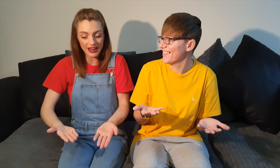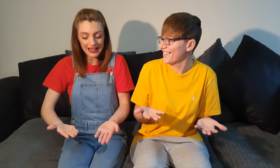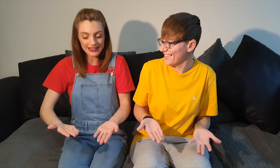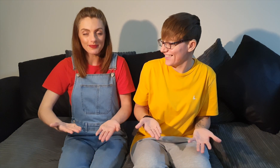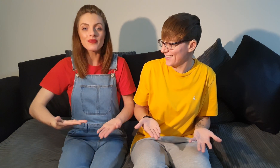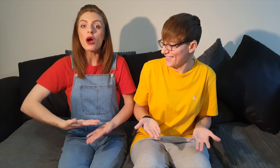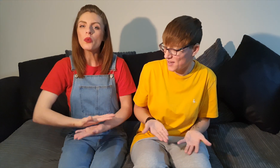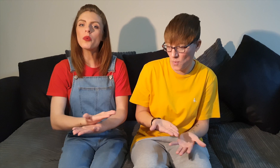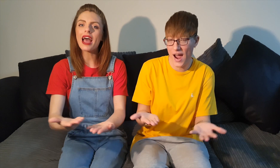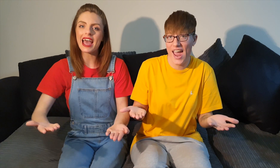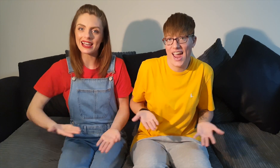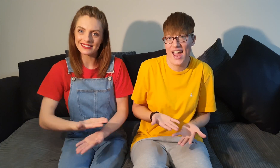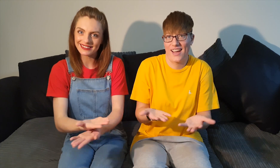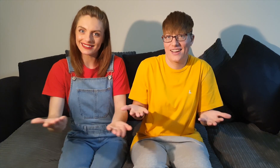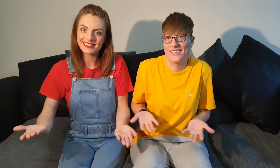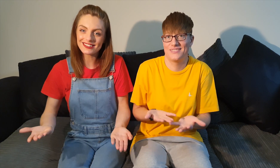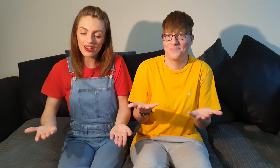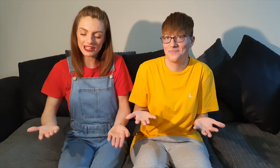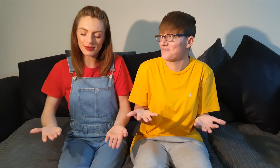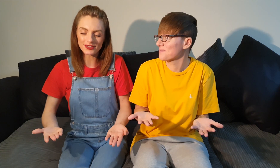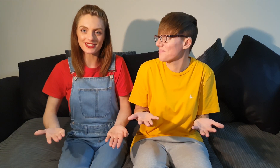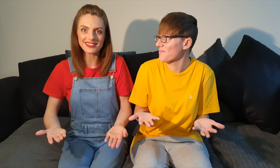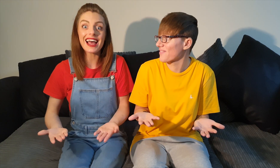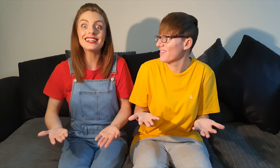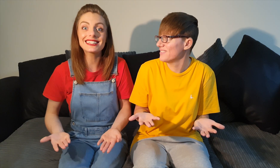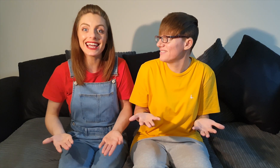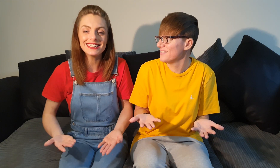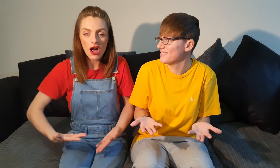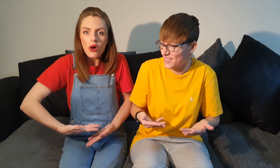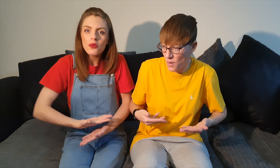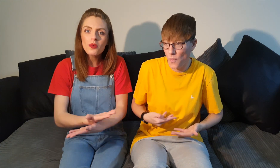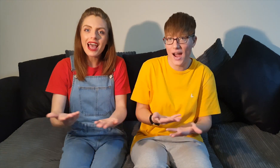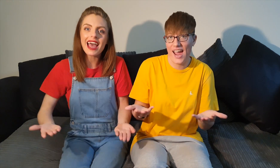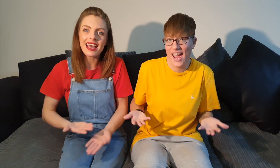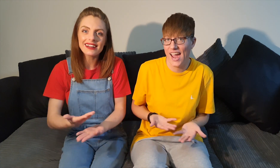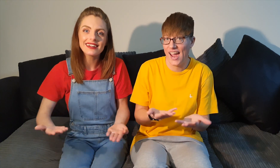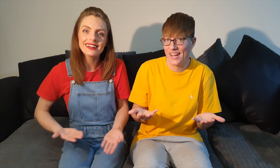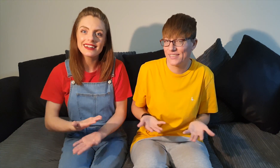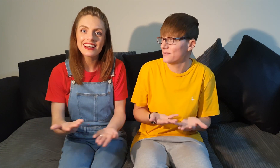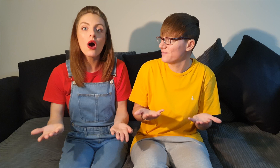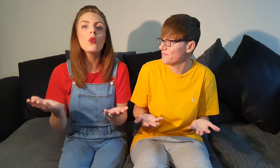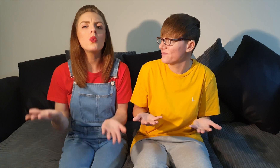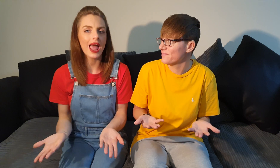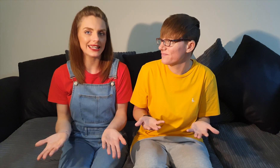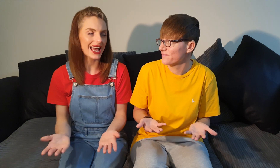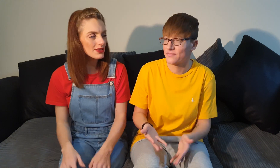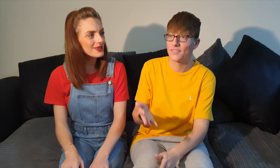flat, where. Circular motions, and again, where. When, how do we